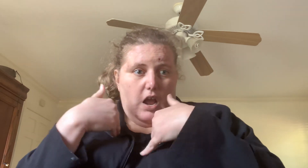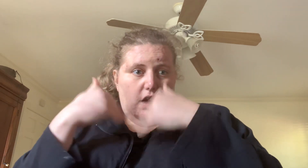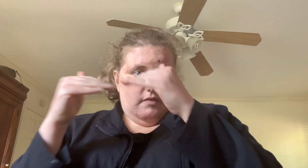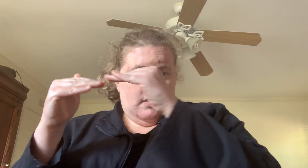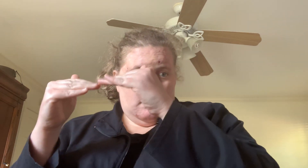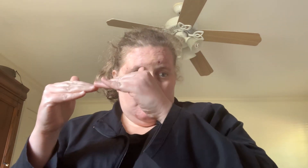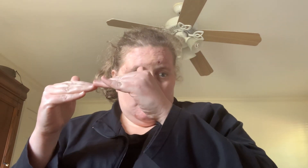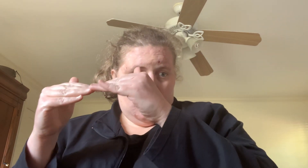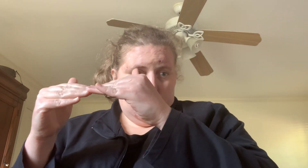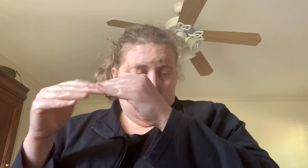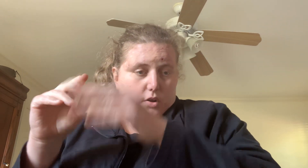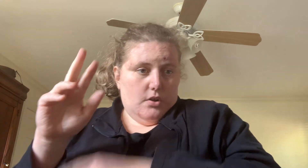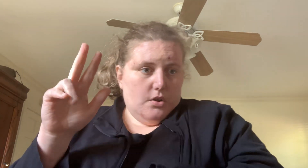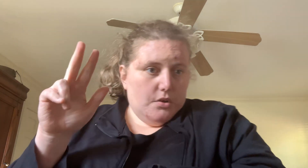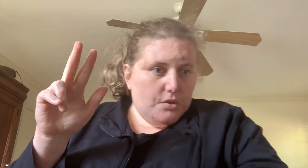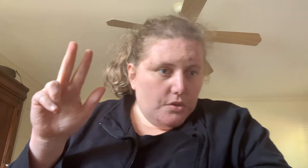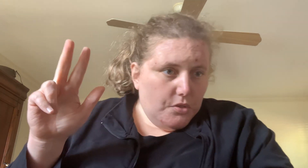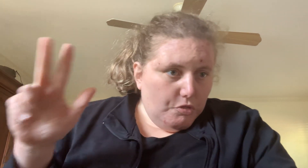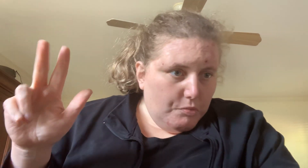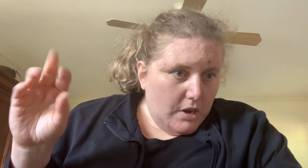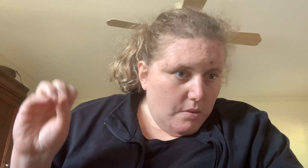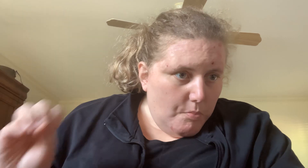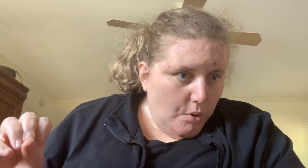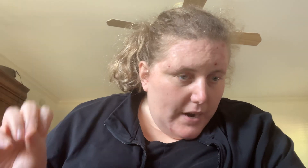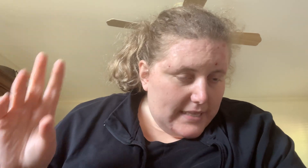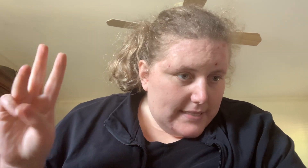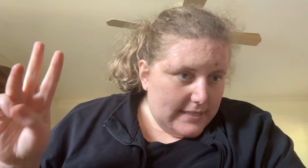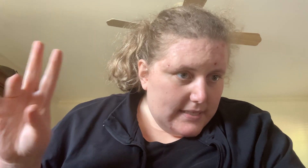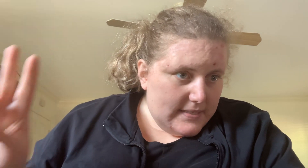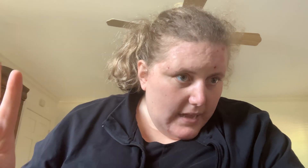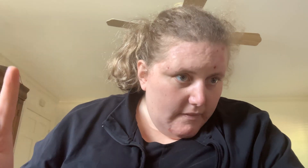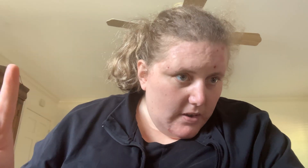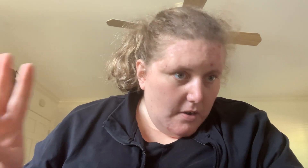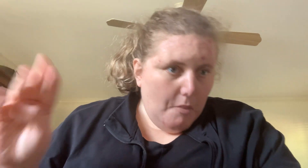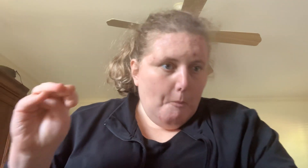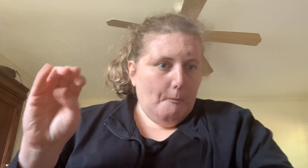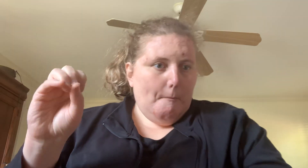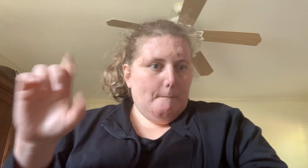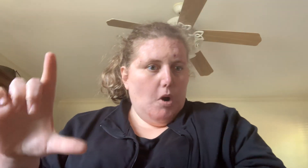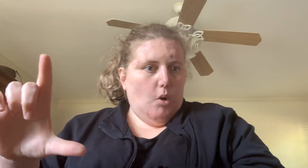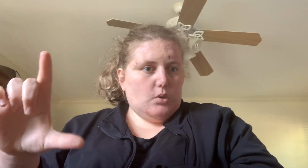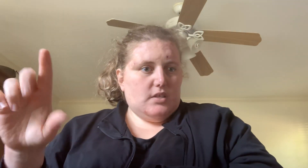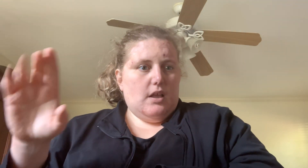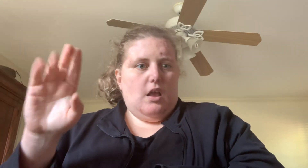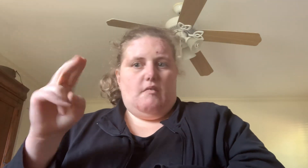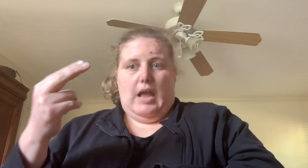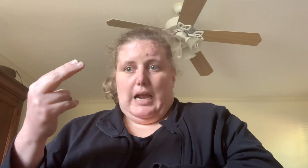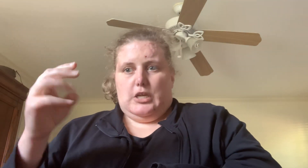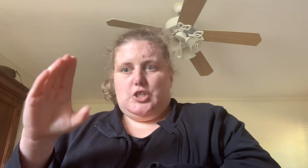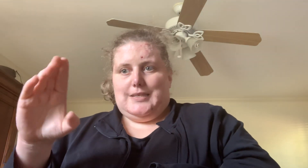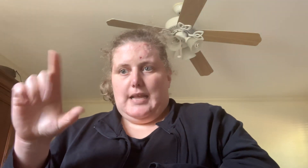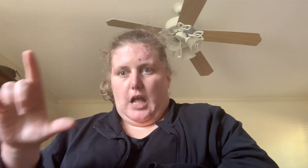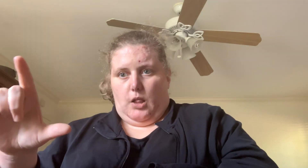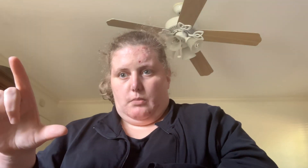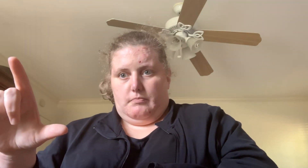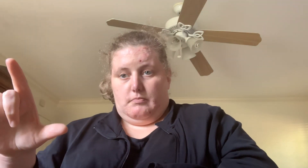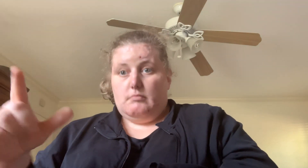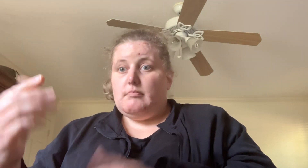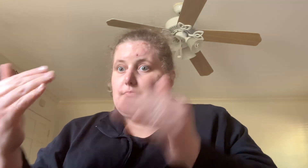First things first, since in our problem, we're going from moles over